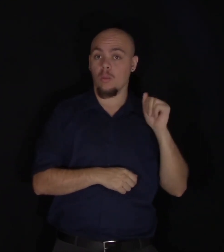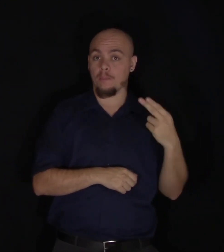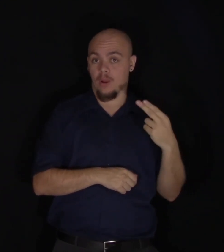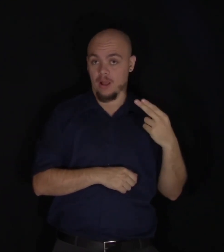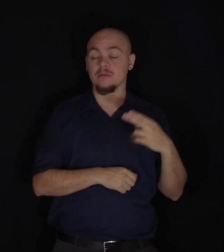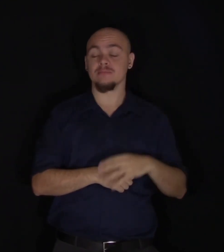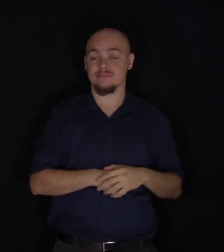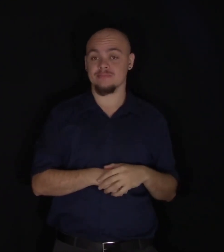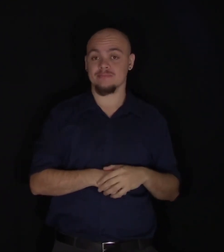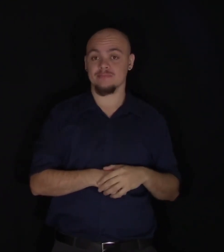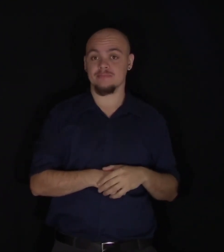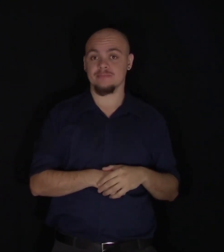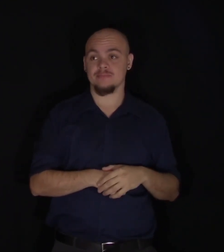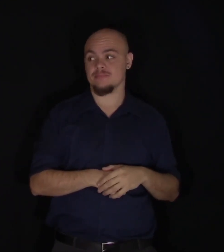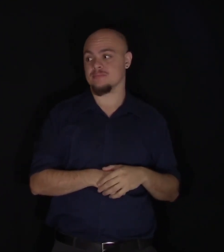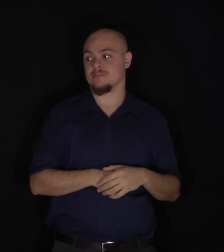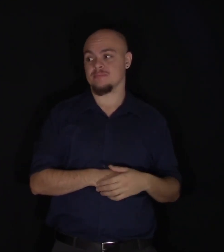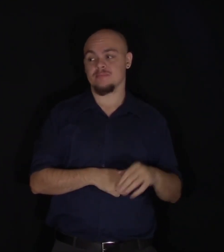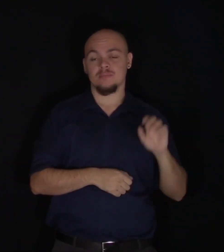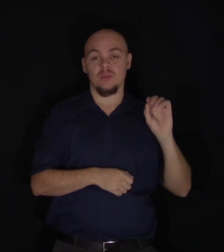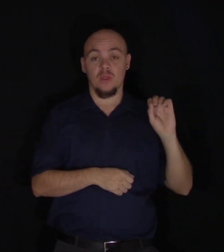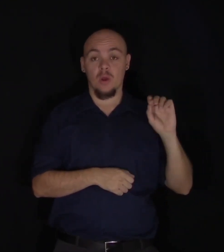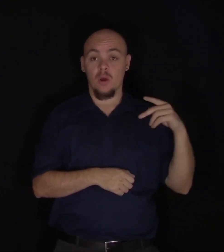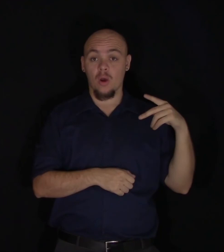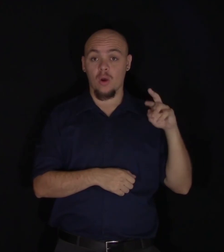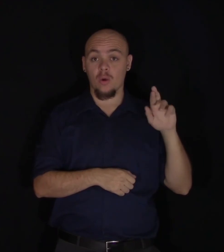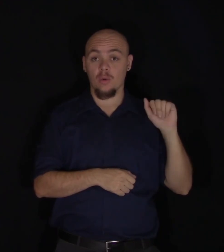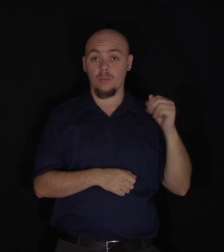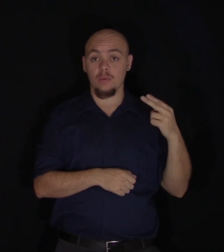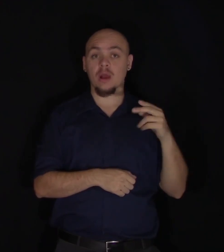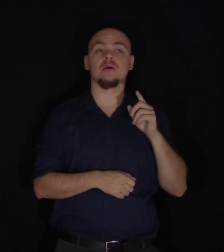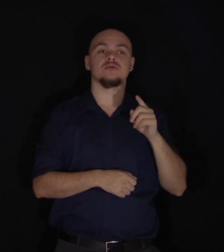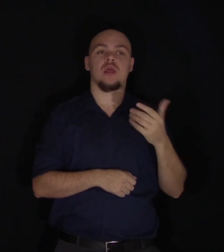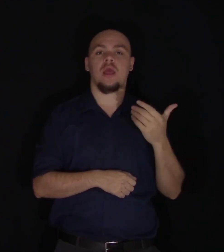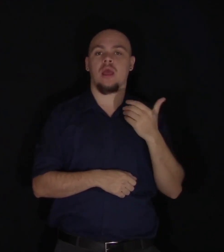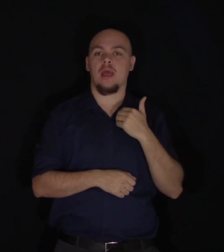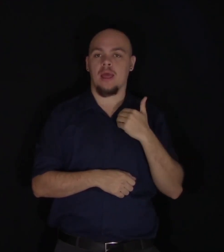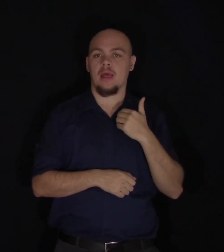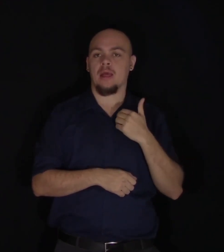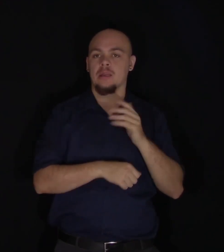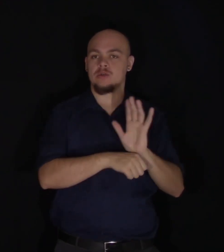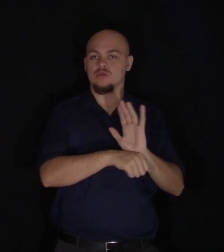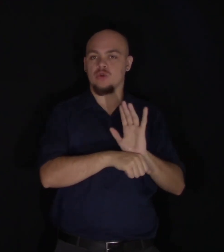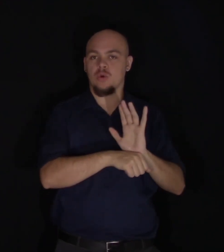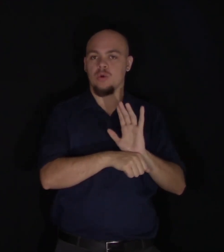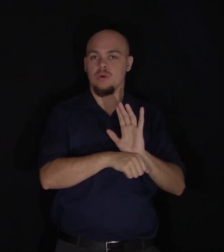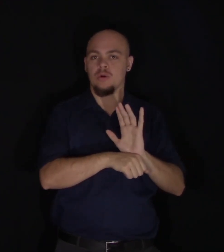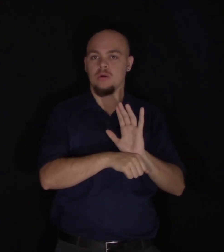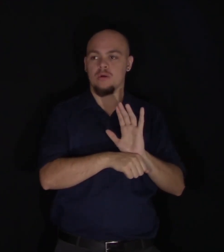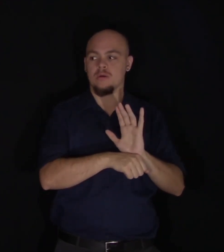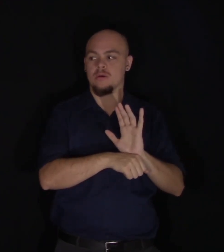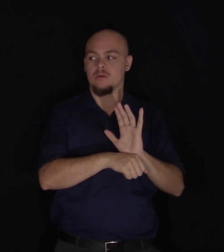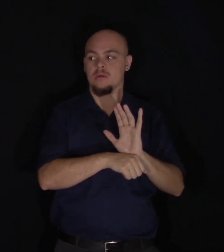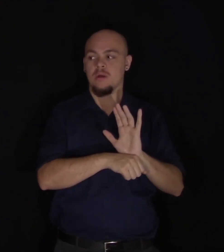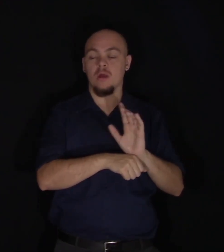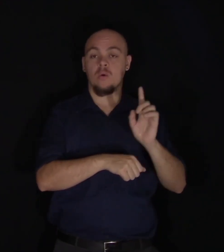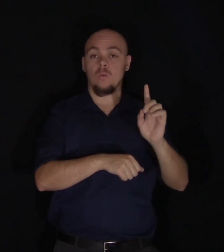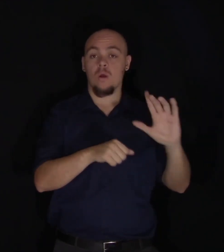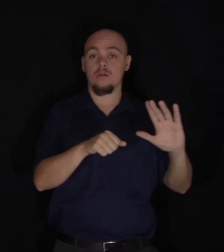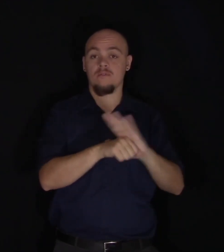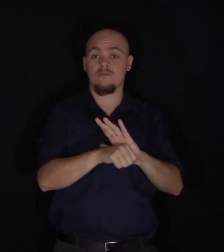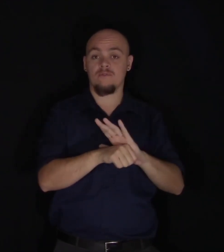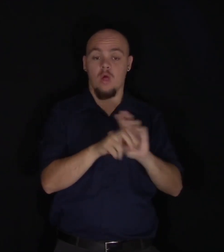That bad guy there. Oprah was featuring an episode that had an entire panel